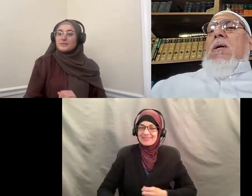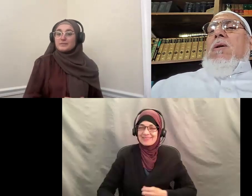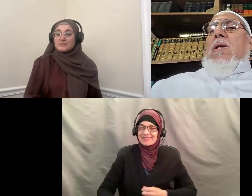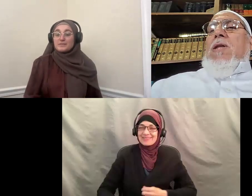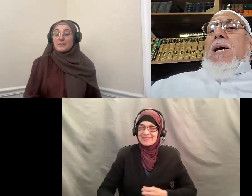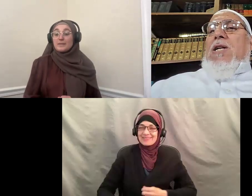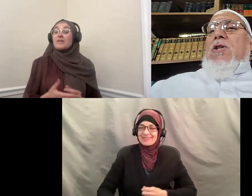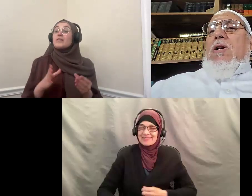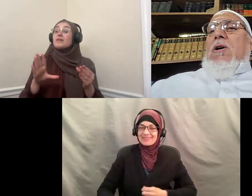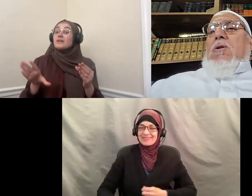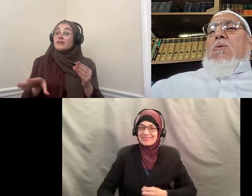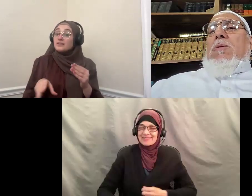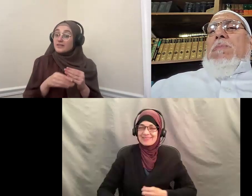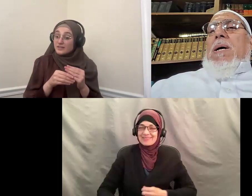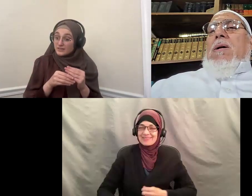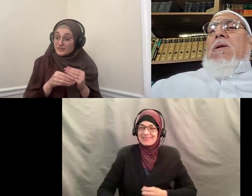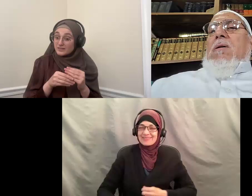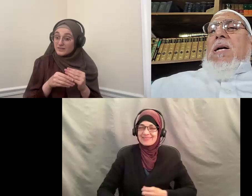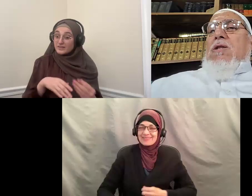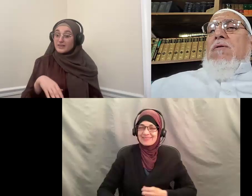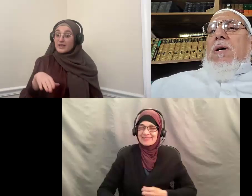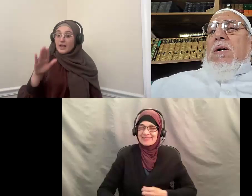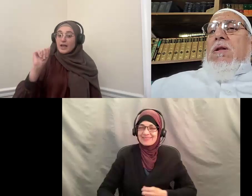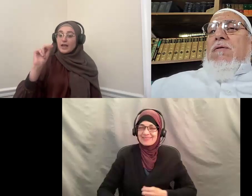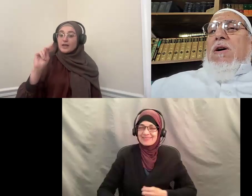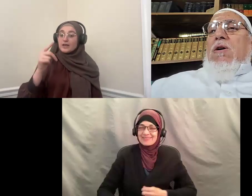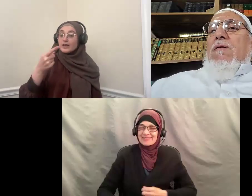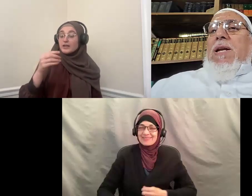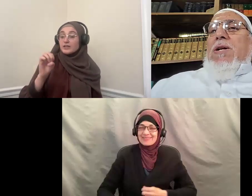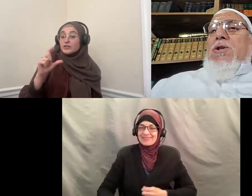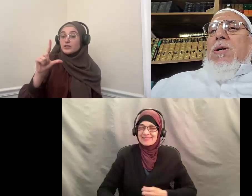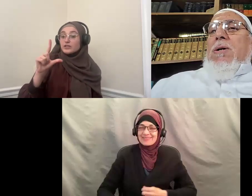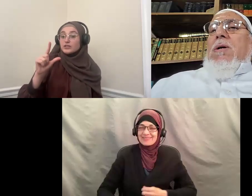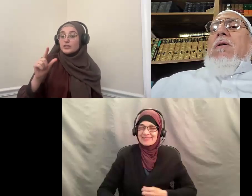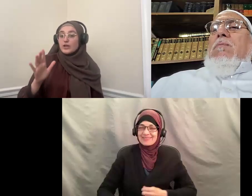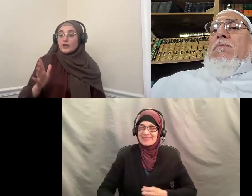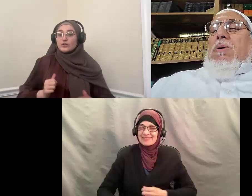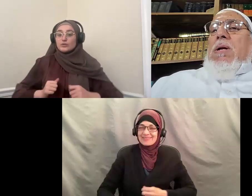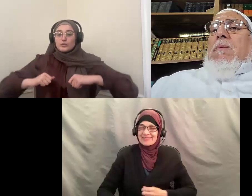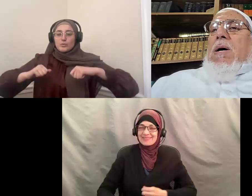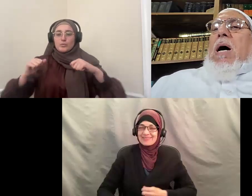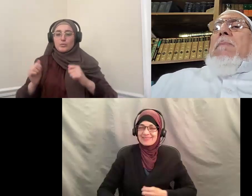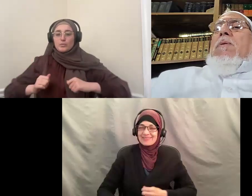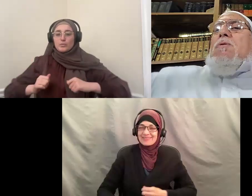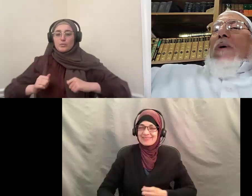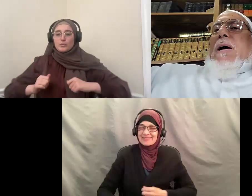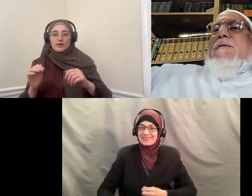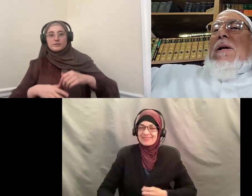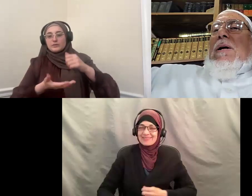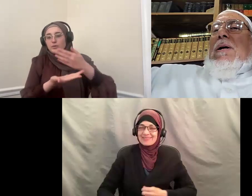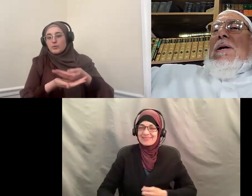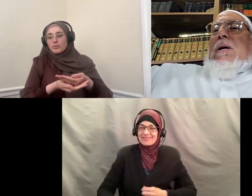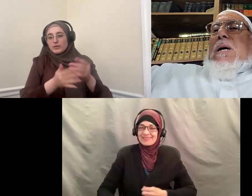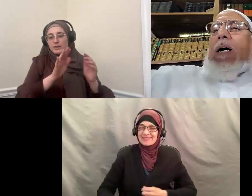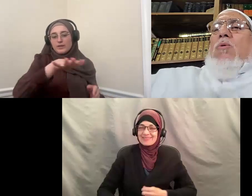was that the angel would pick the crust of the earth of the whole village, pull it up to